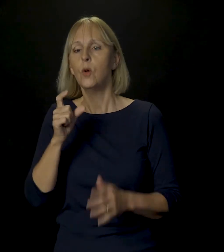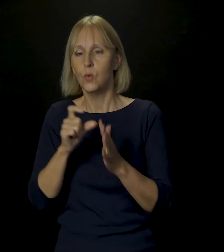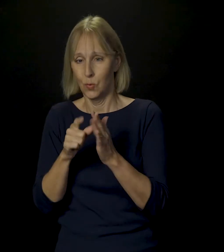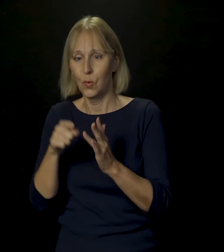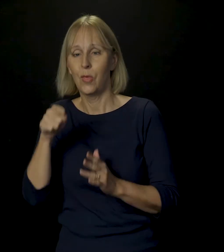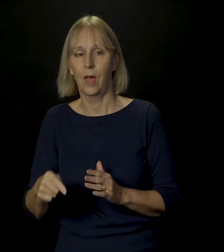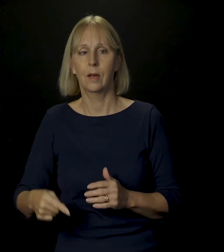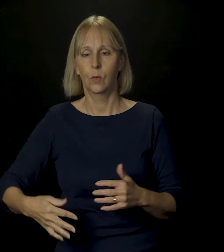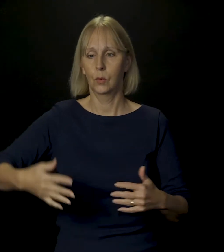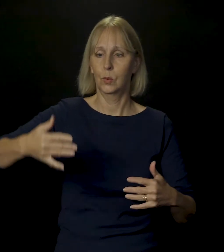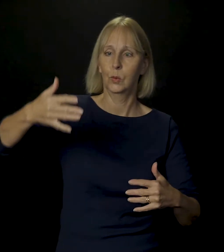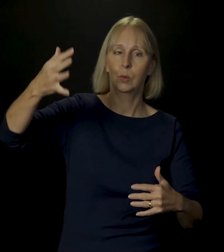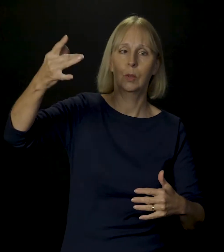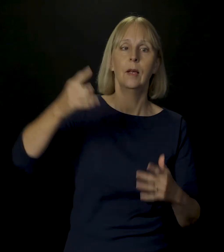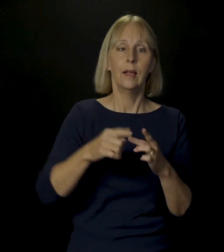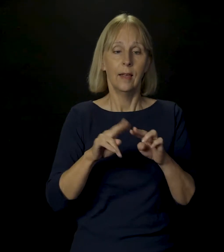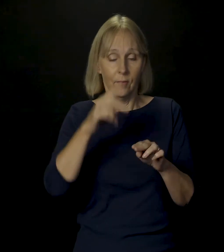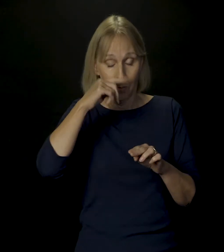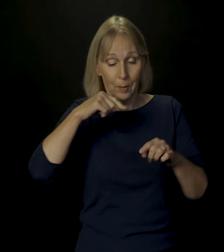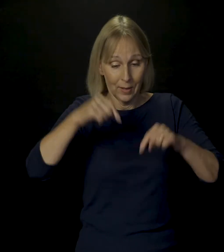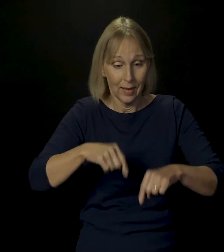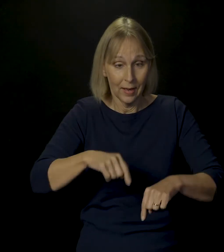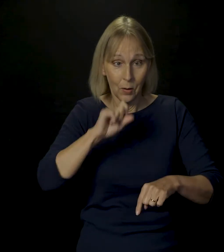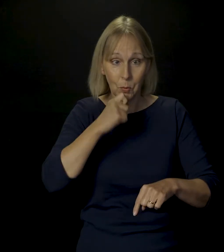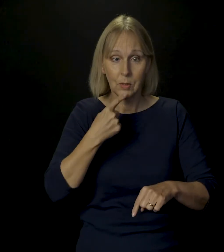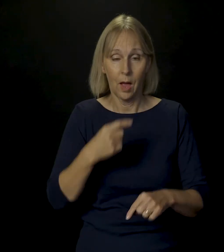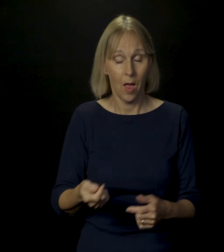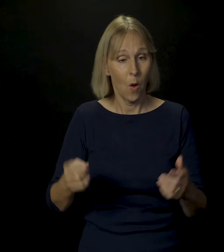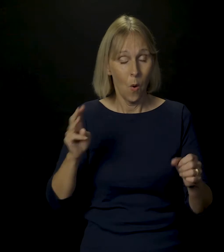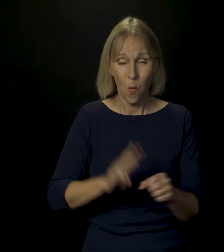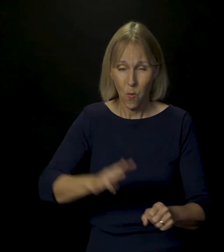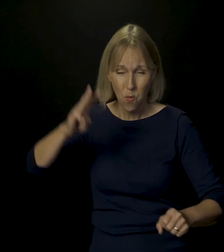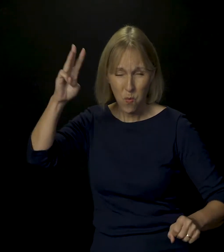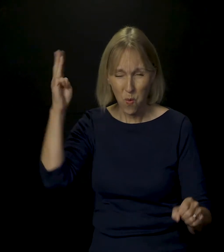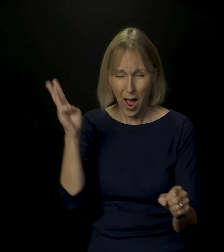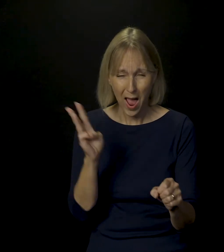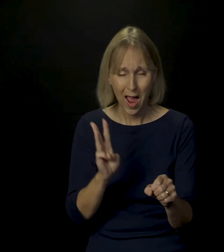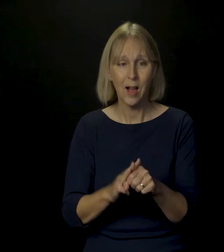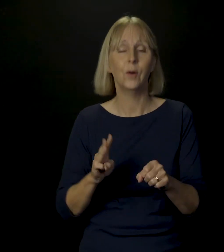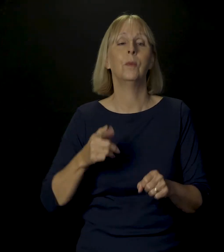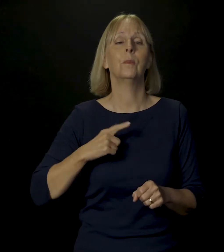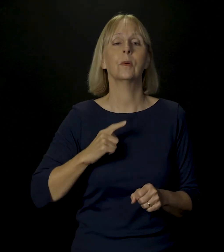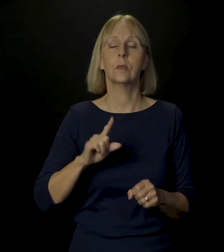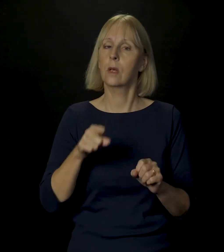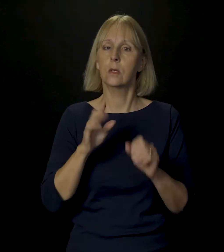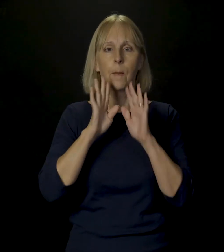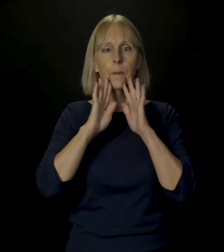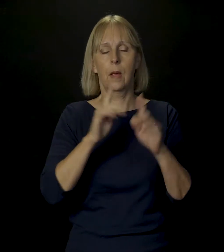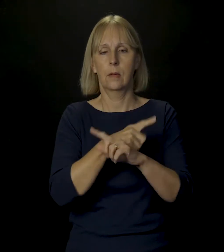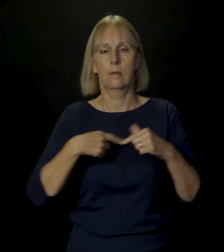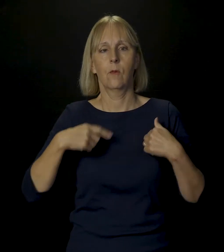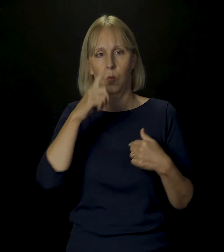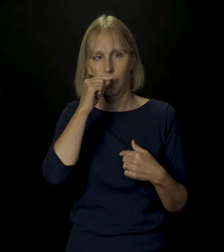you can Just do this On your own There'd be a bit Of a Woo Because that's Amazing Honestly It is absolutely Incredible That we can do What we do At